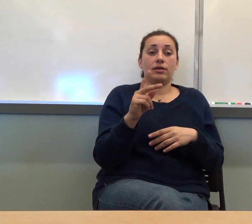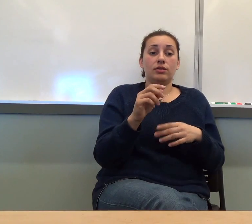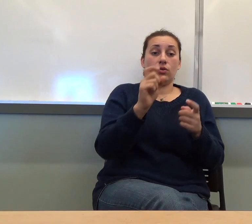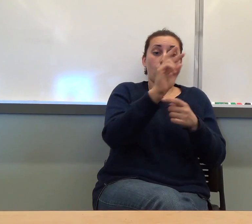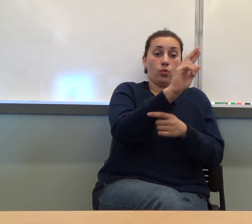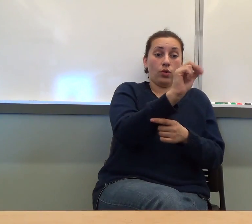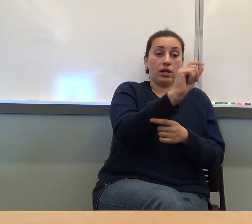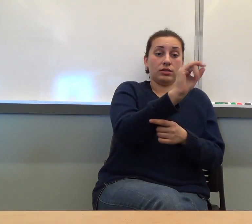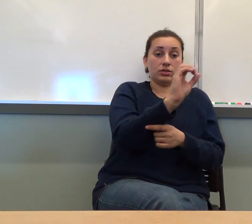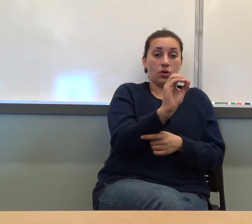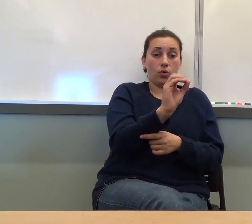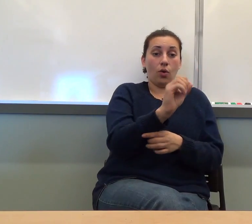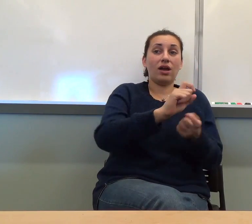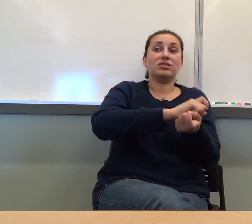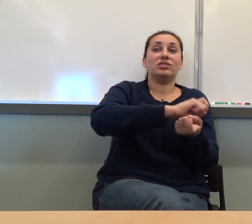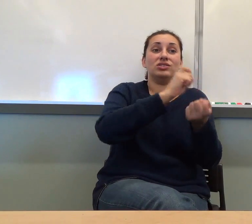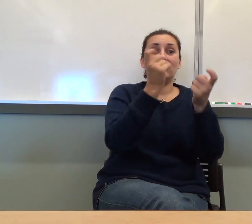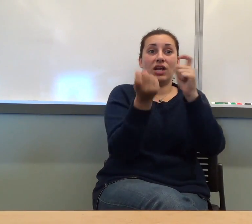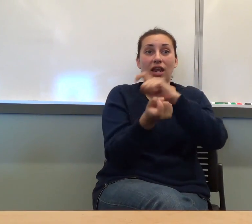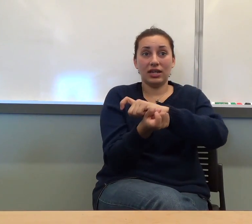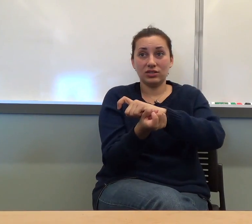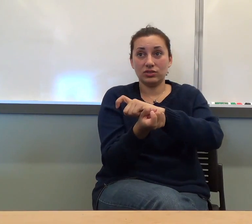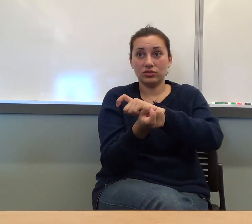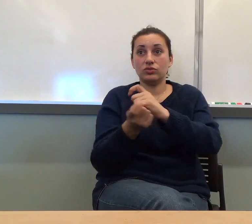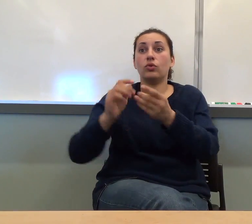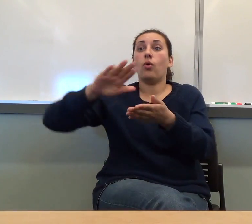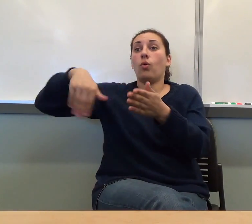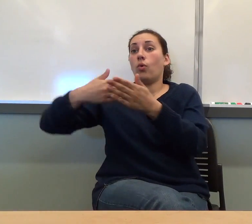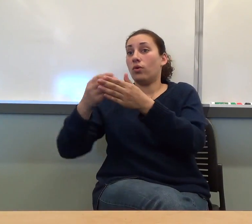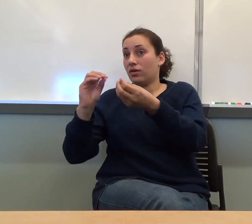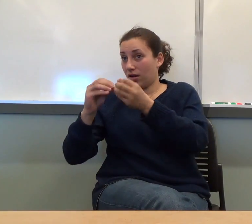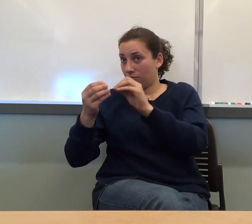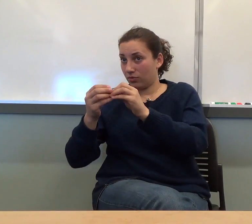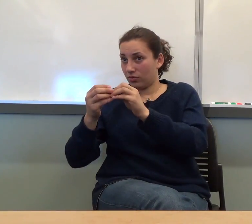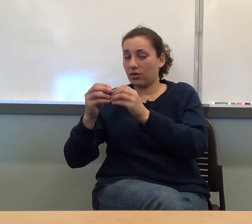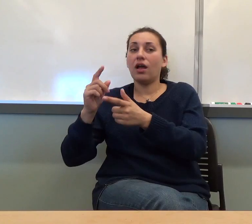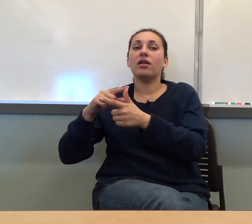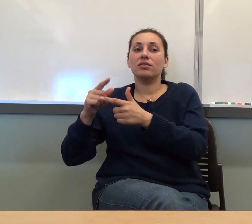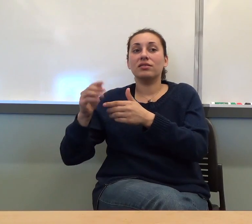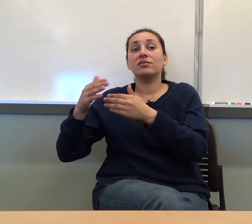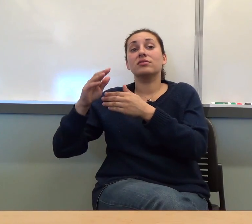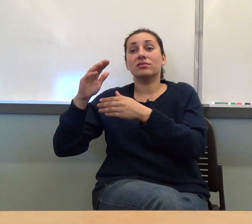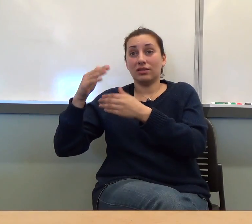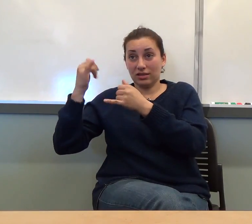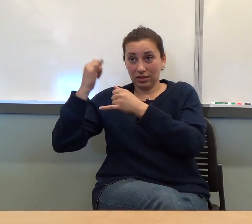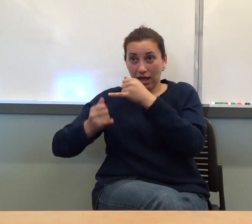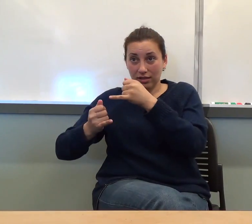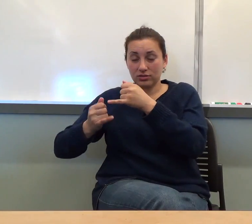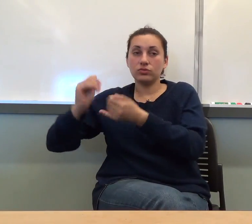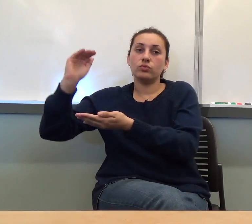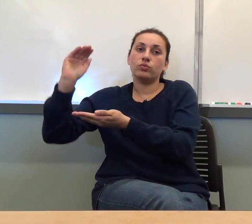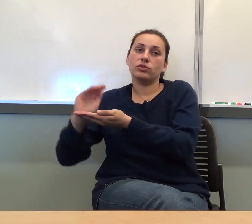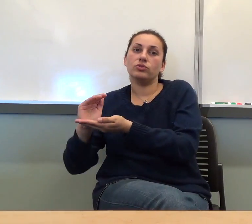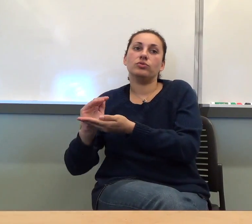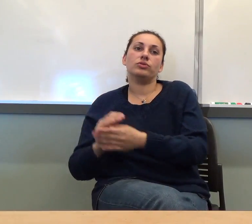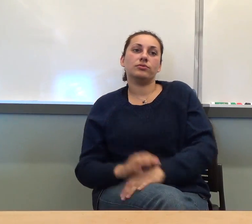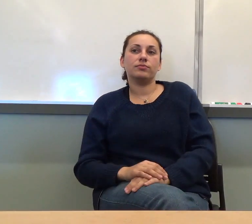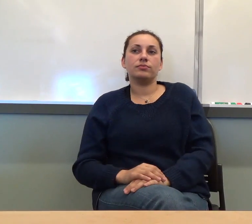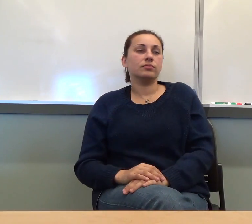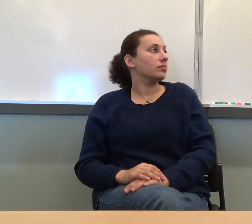whole numbers reduced to lowest terms. Okay, ratio of length to width is going to be 10.8 to 8.64.